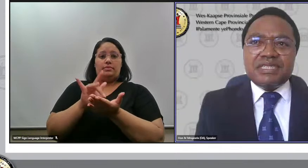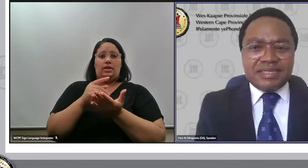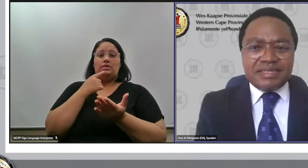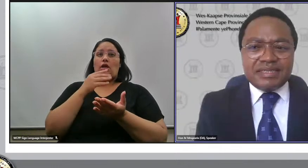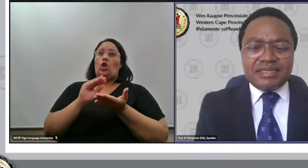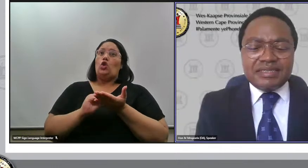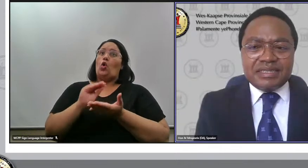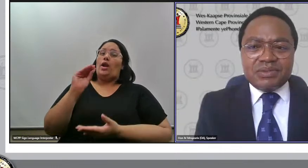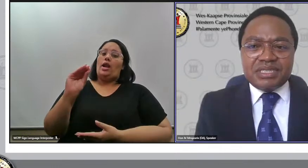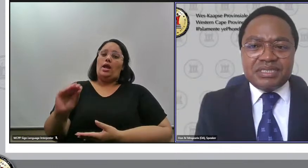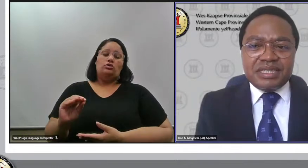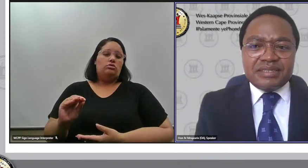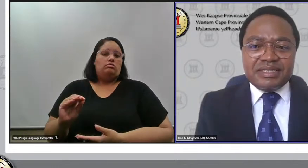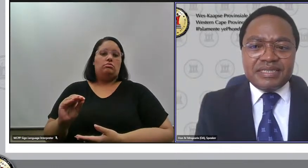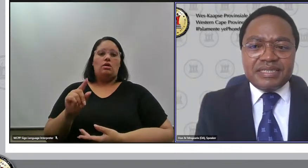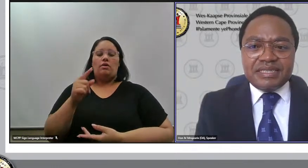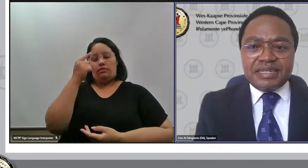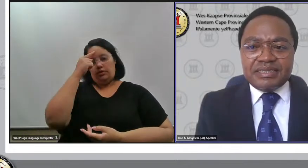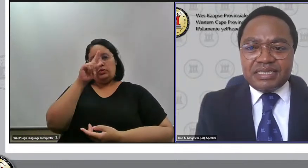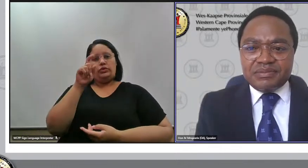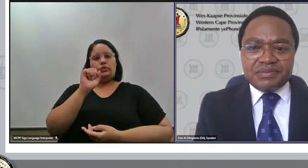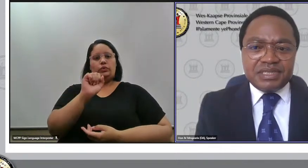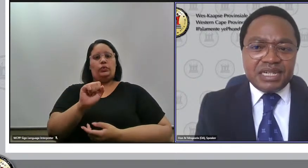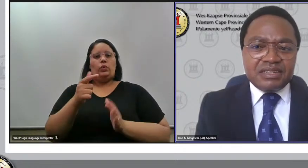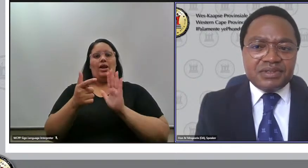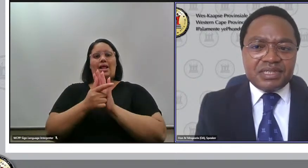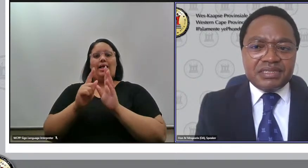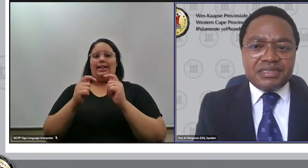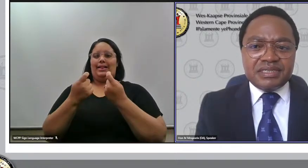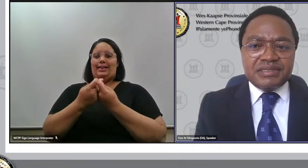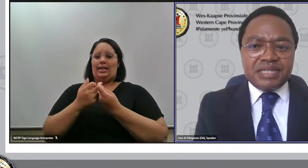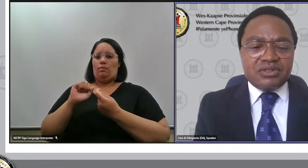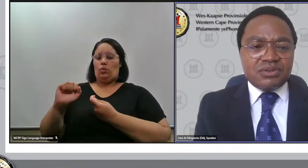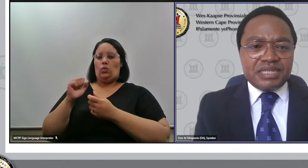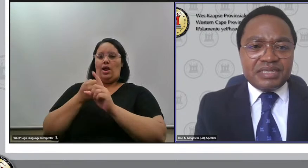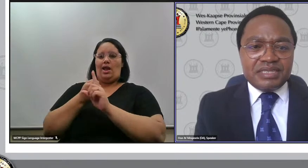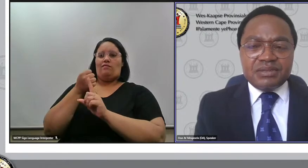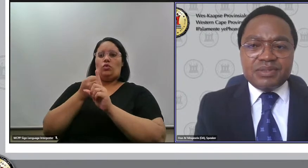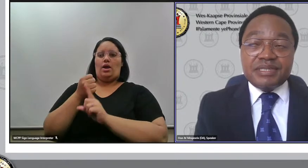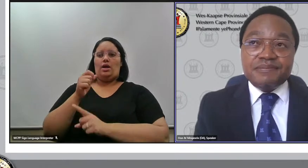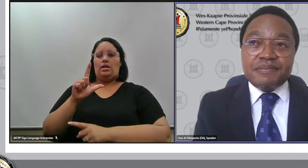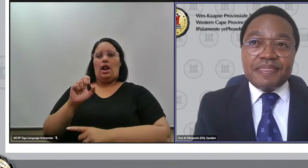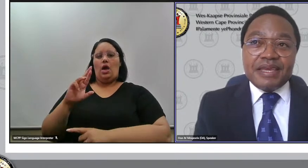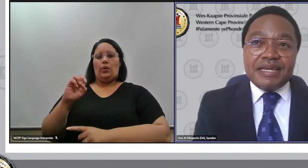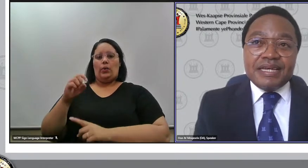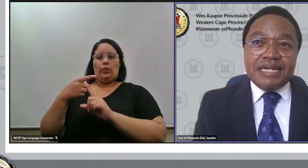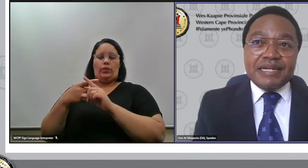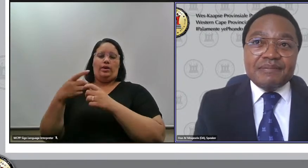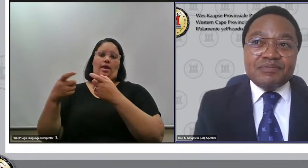donation. I think that is a question that the legal team, advocate Leroux, can deal with.